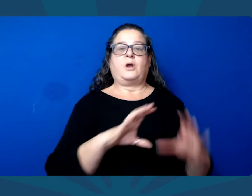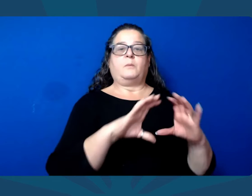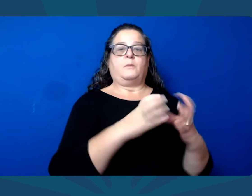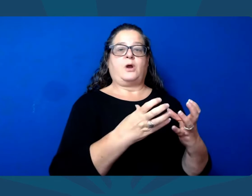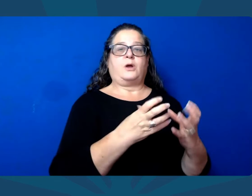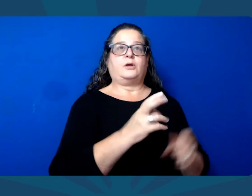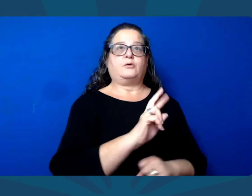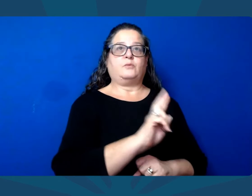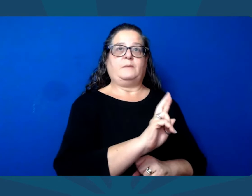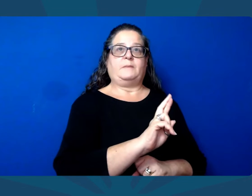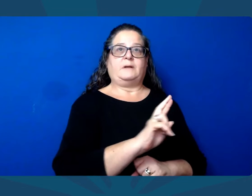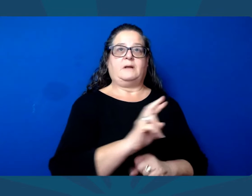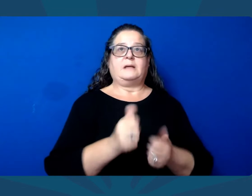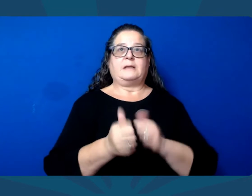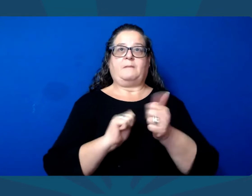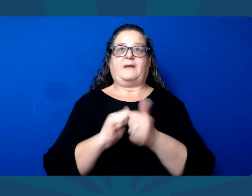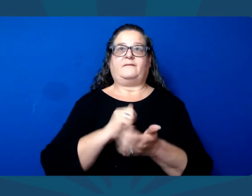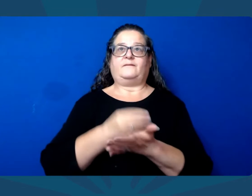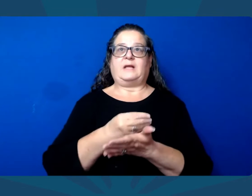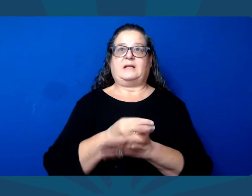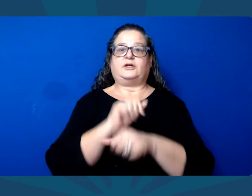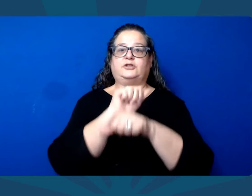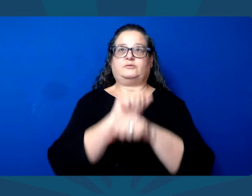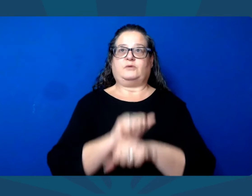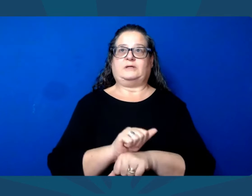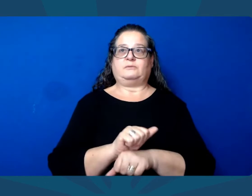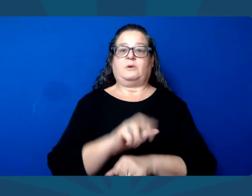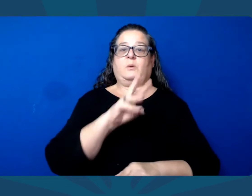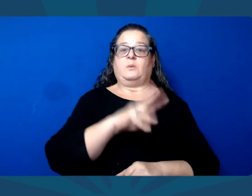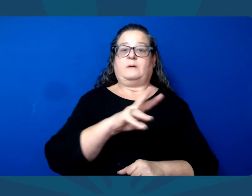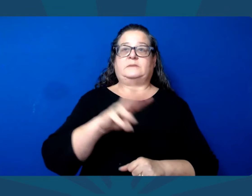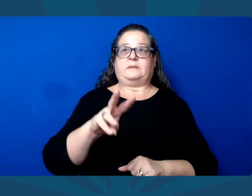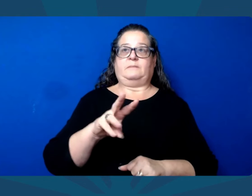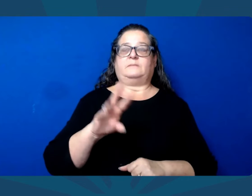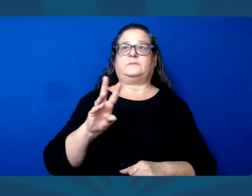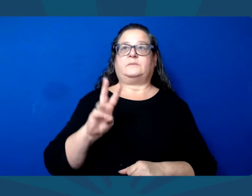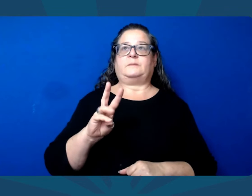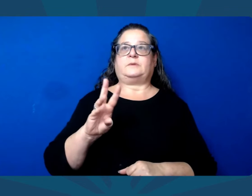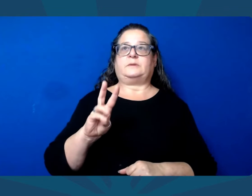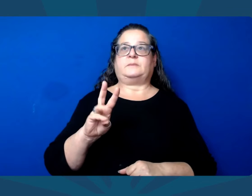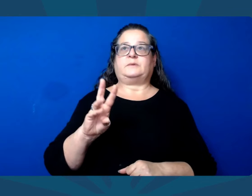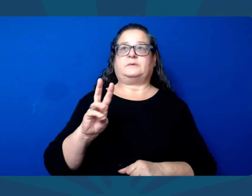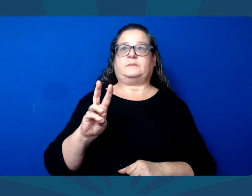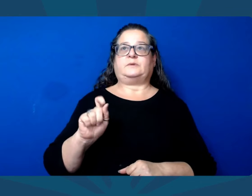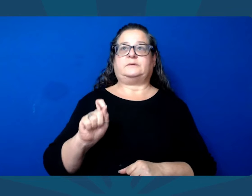Janae Shamp, Party Republican. Campaign funding, traditional. Website,